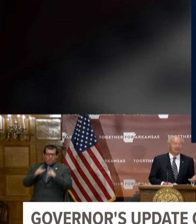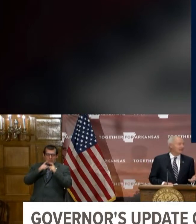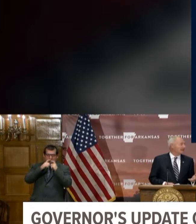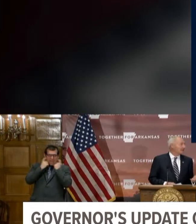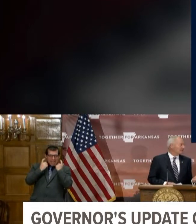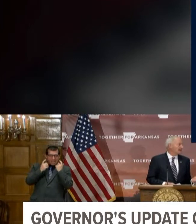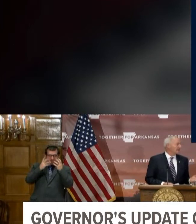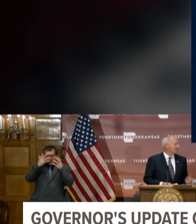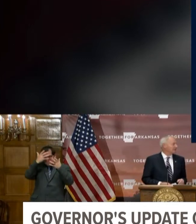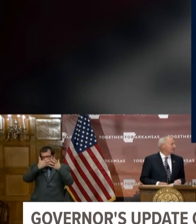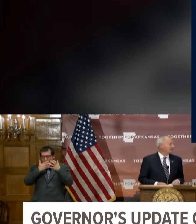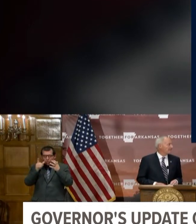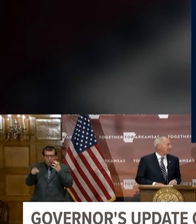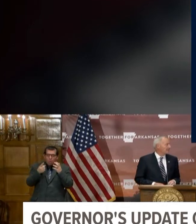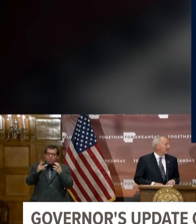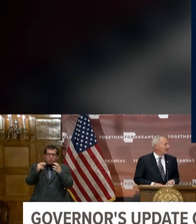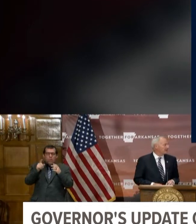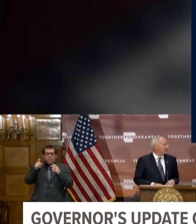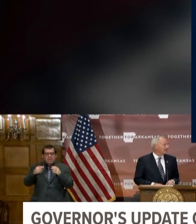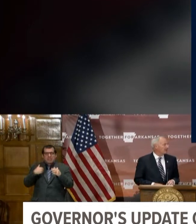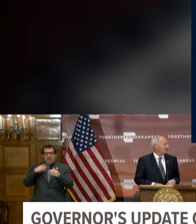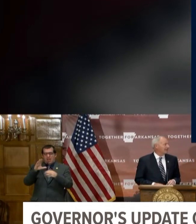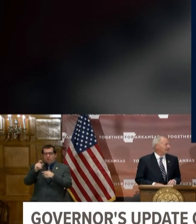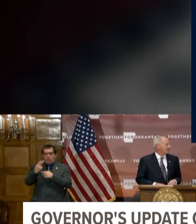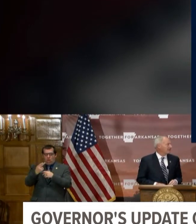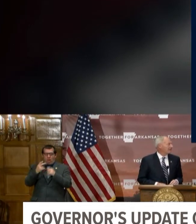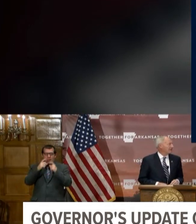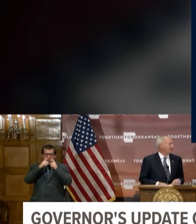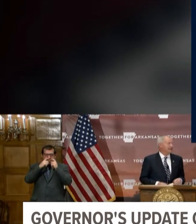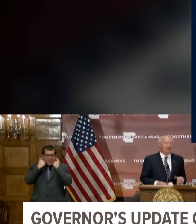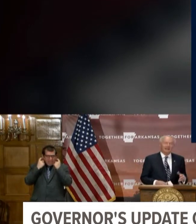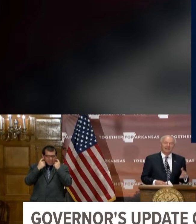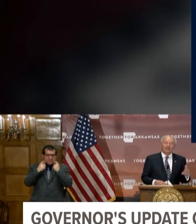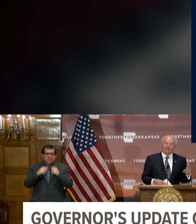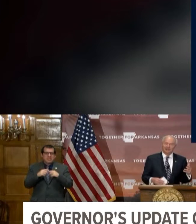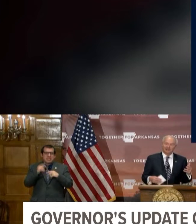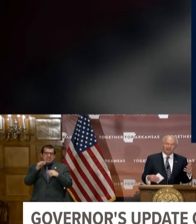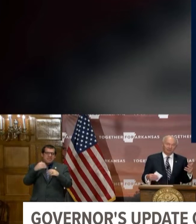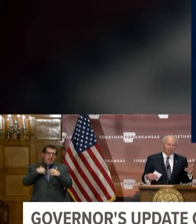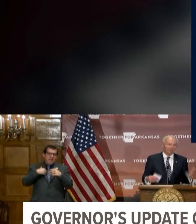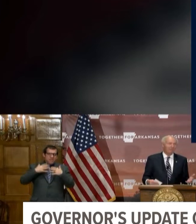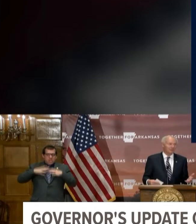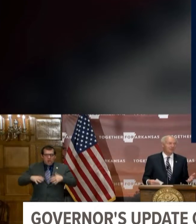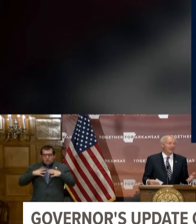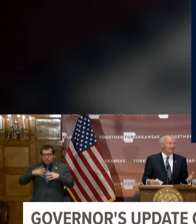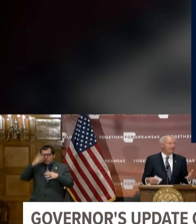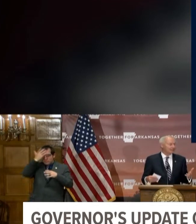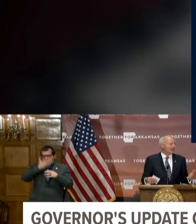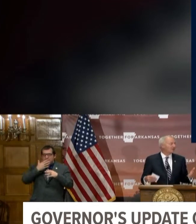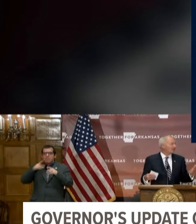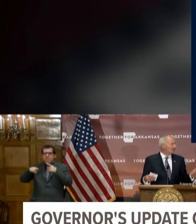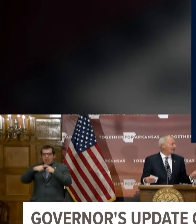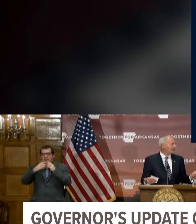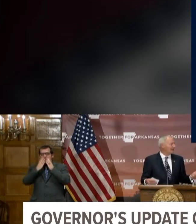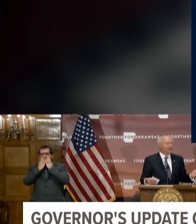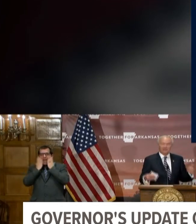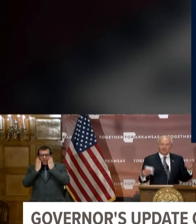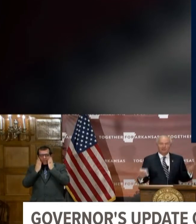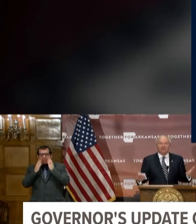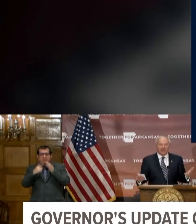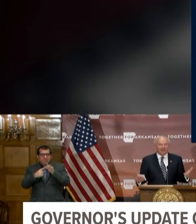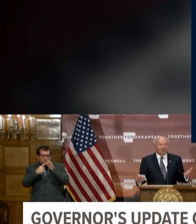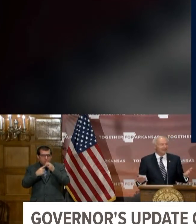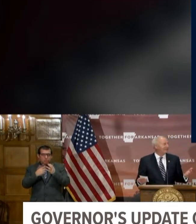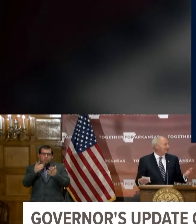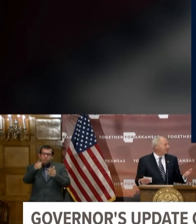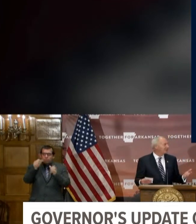even on top of your cloth face covering. And so you should have a special cloth mask that